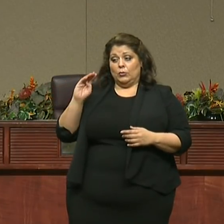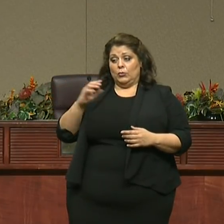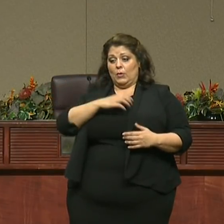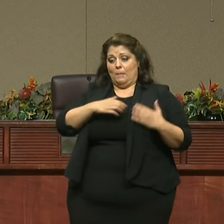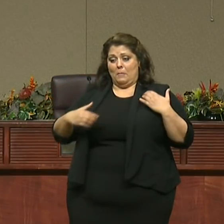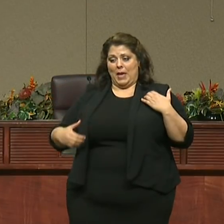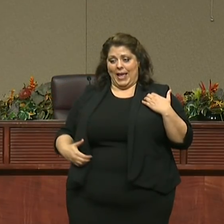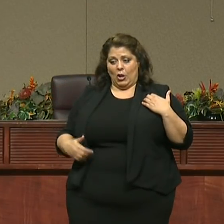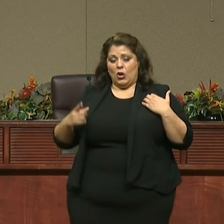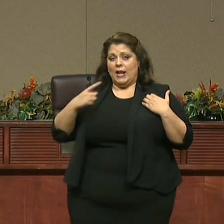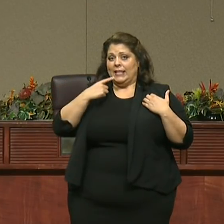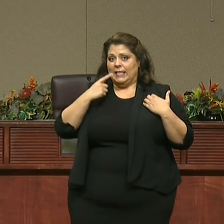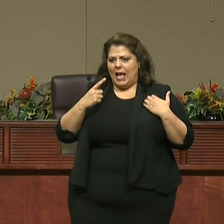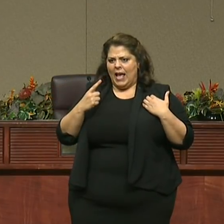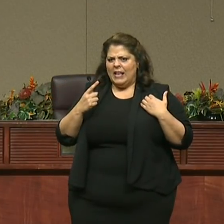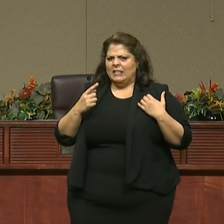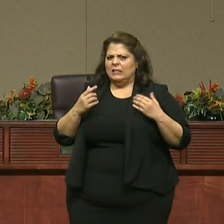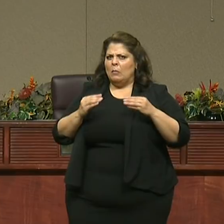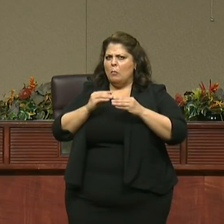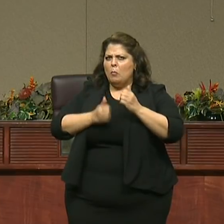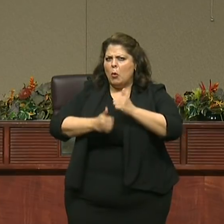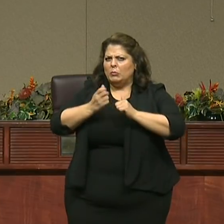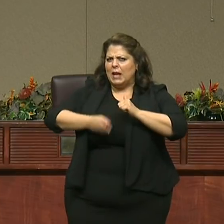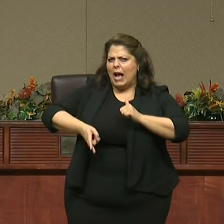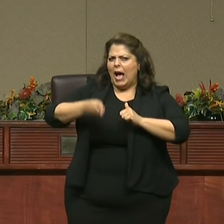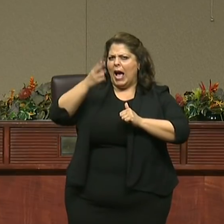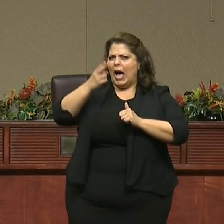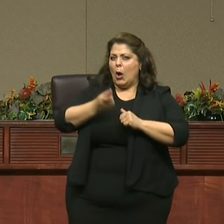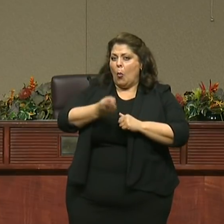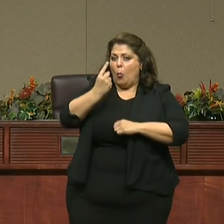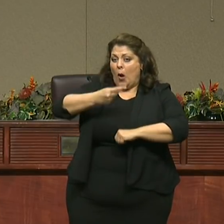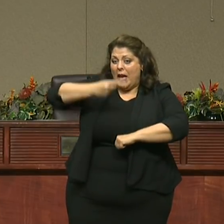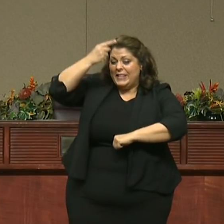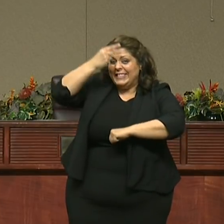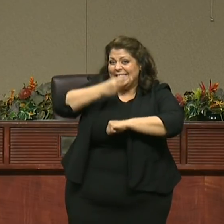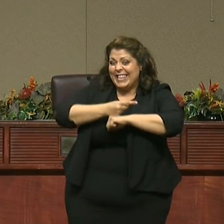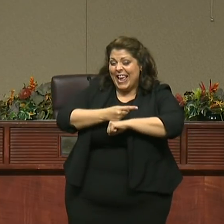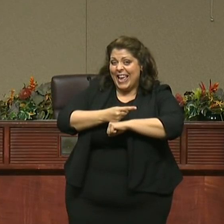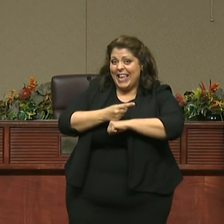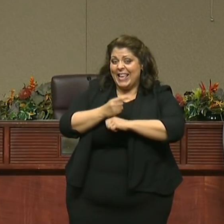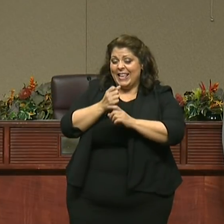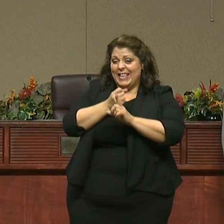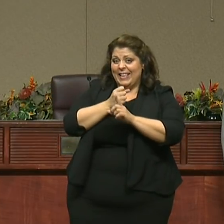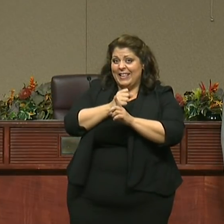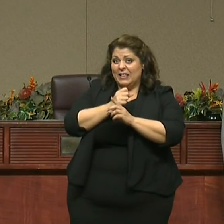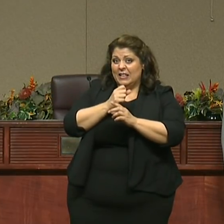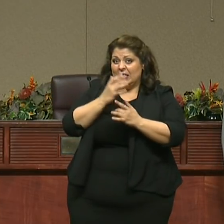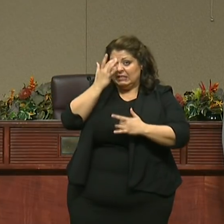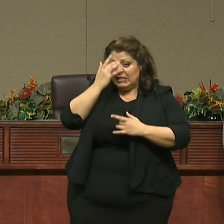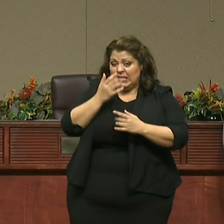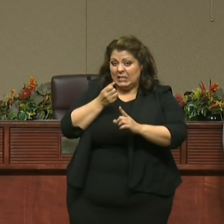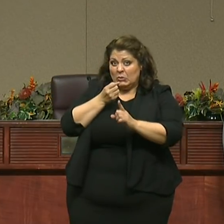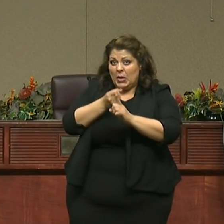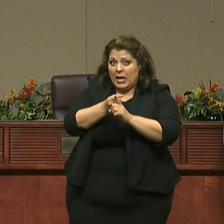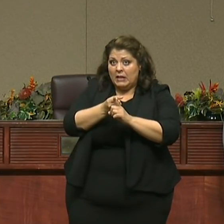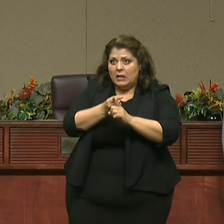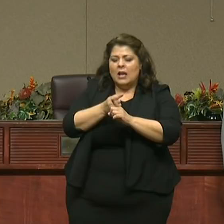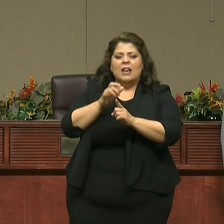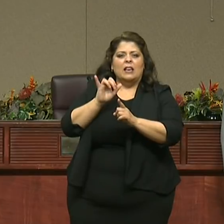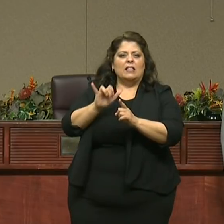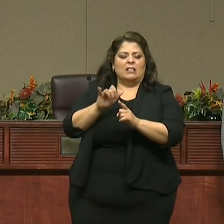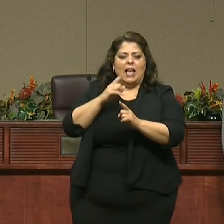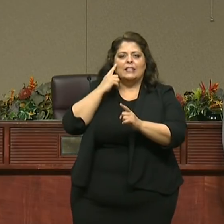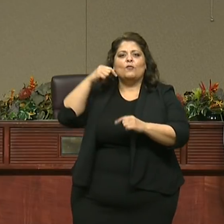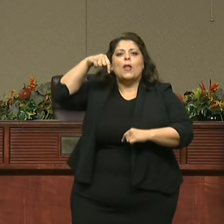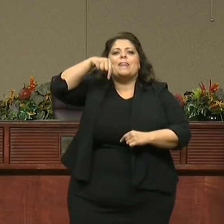of single-day cases that we are receiving. These are days of this week. So that could change the